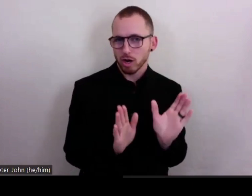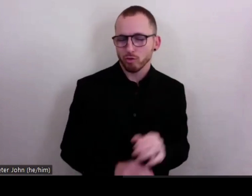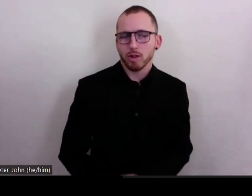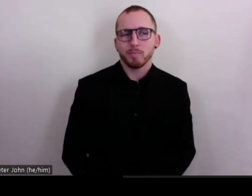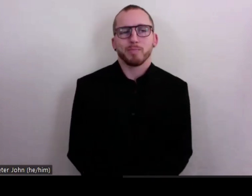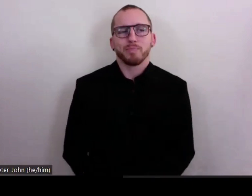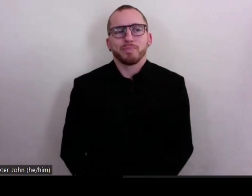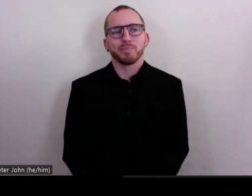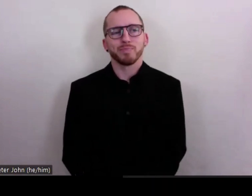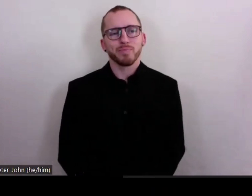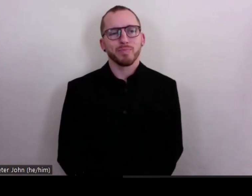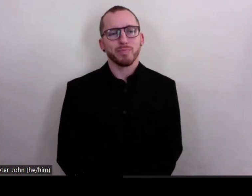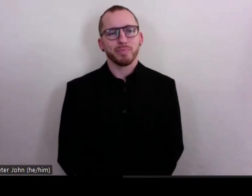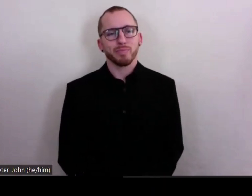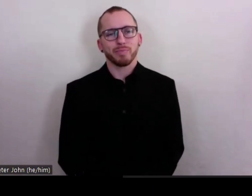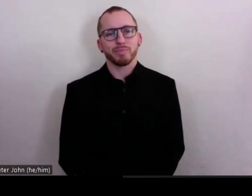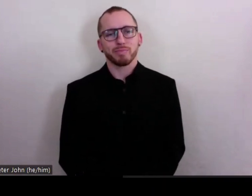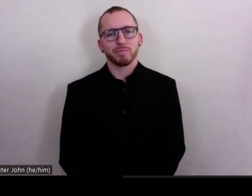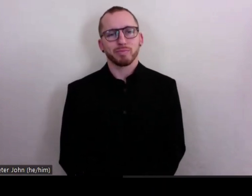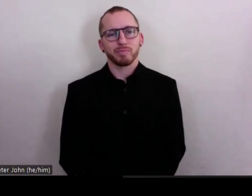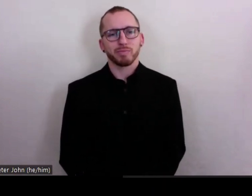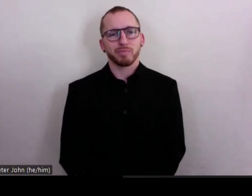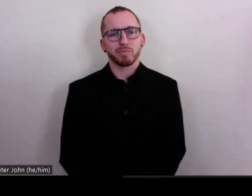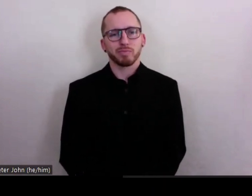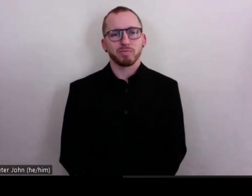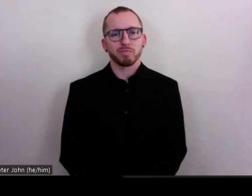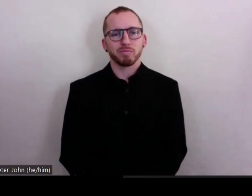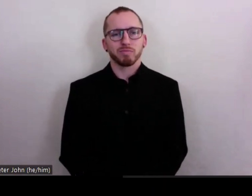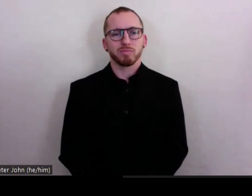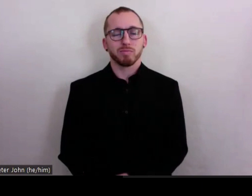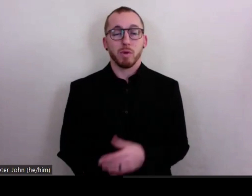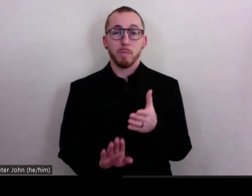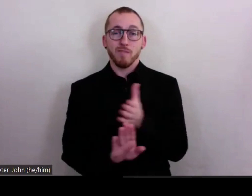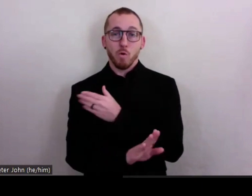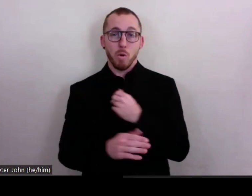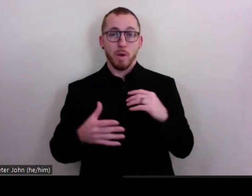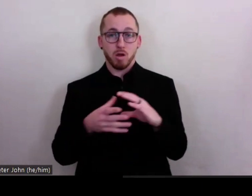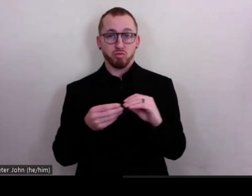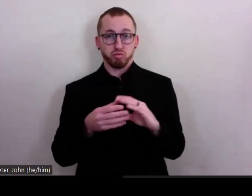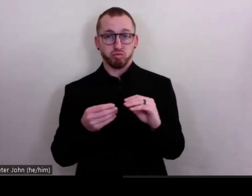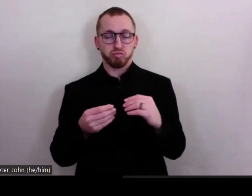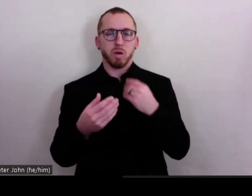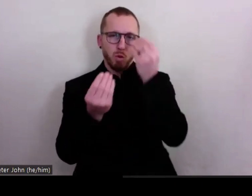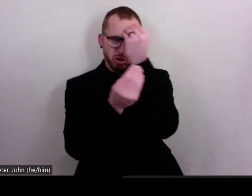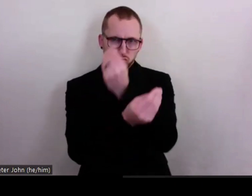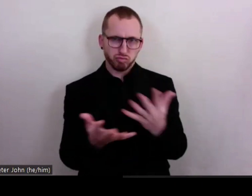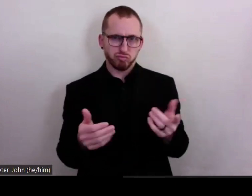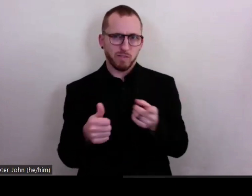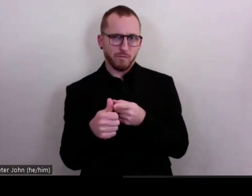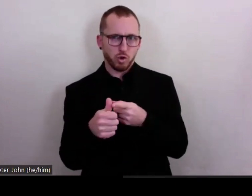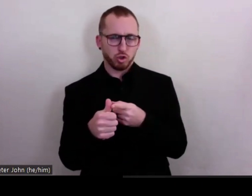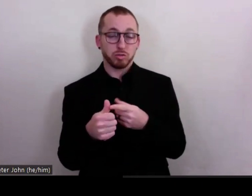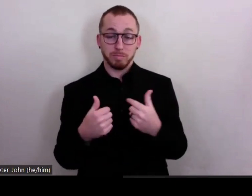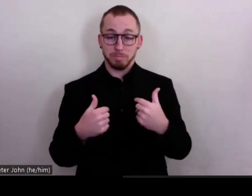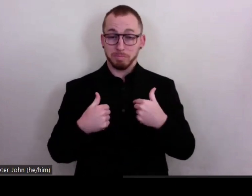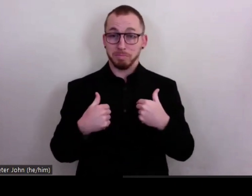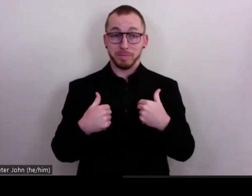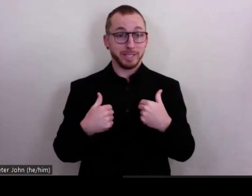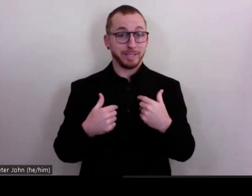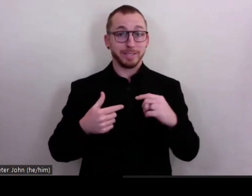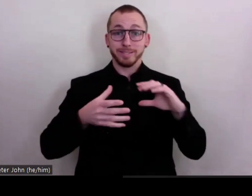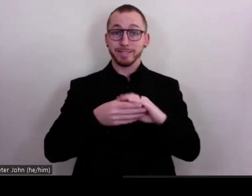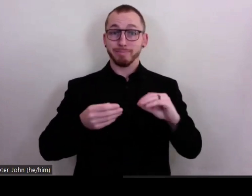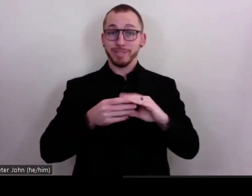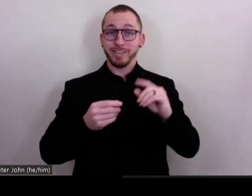disclaimers. Number one, I am not the monolith for all things Black and queer. So I am bringing